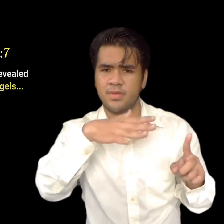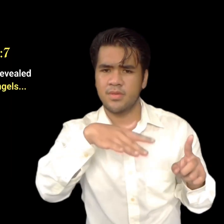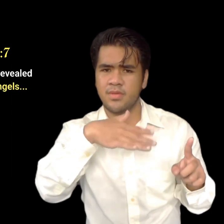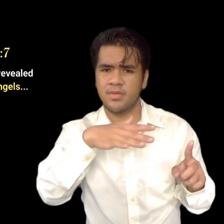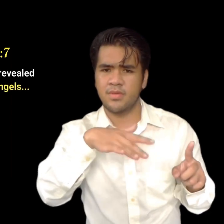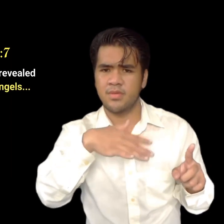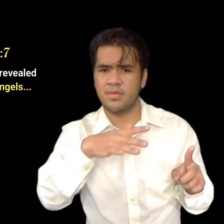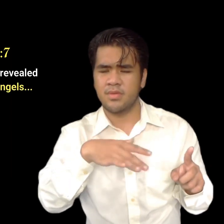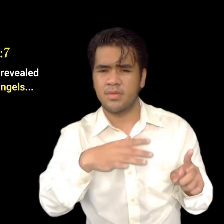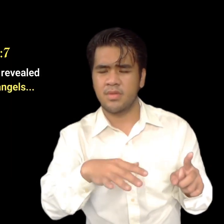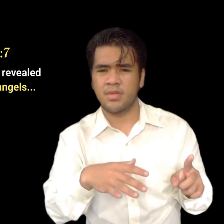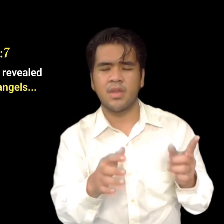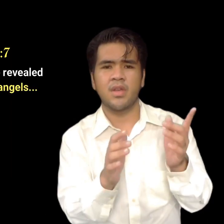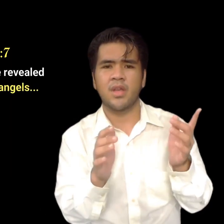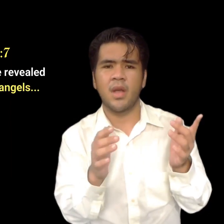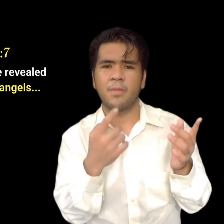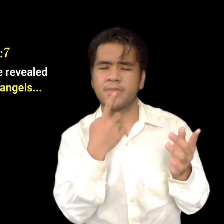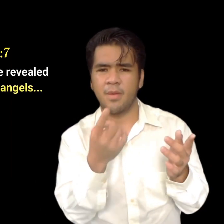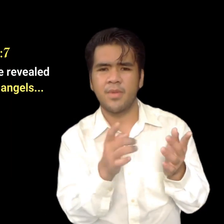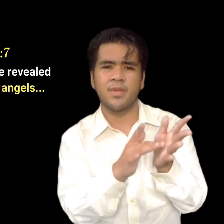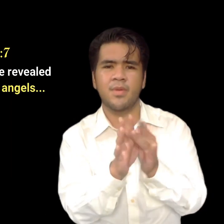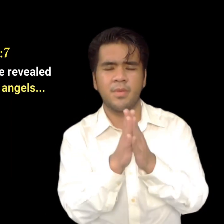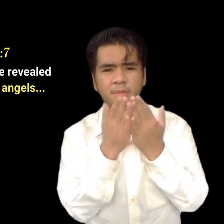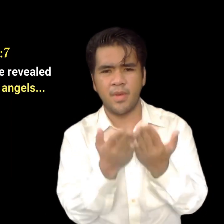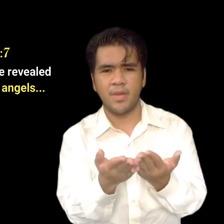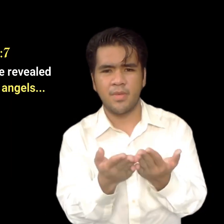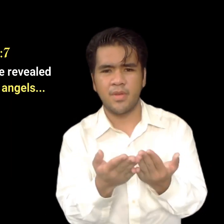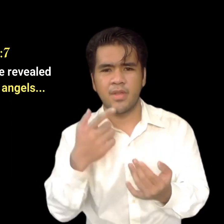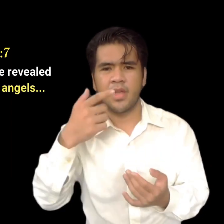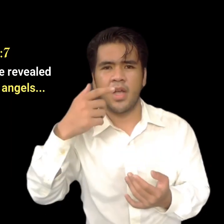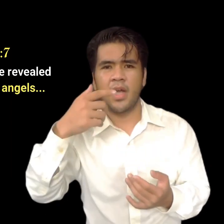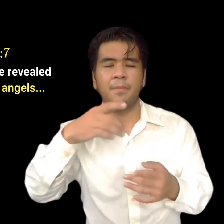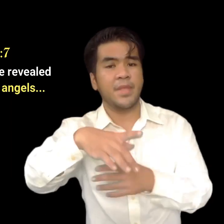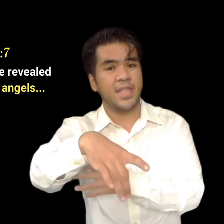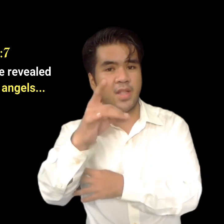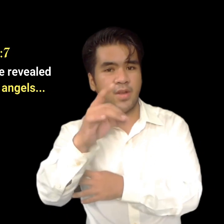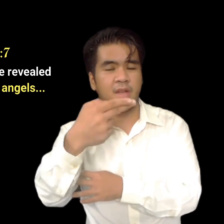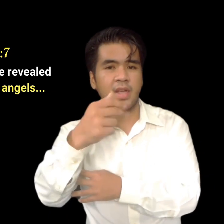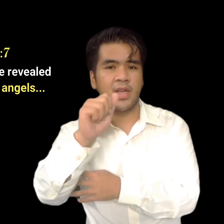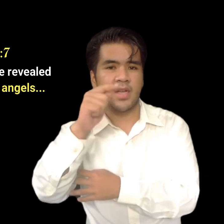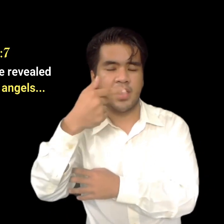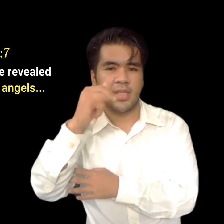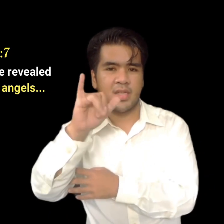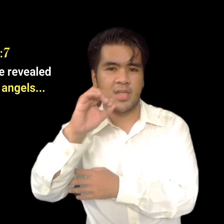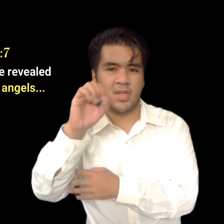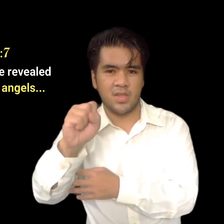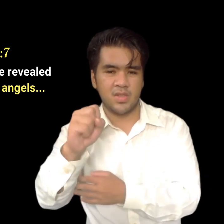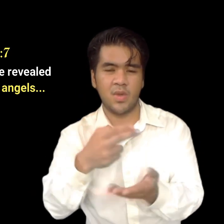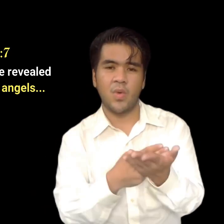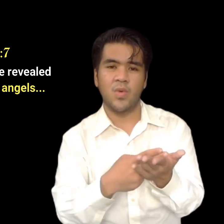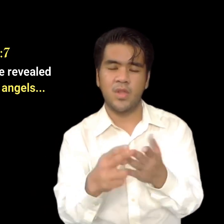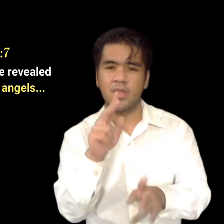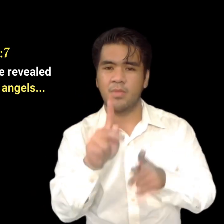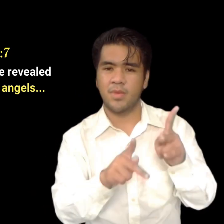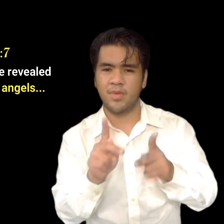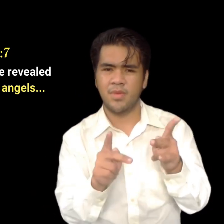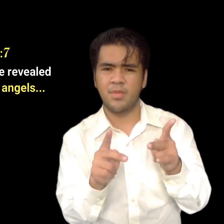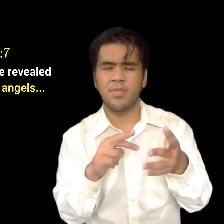verse 7 through 8 it says, And to you who are troubled, rest with us, when the Lord Jesus shall be revealed from heaven with his mighty